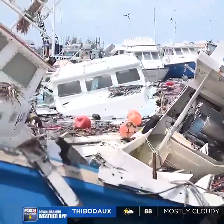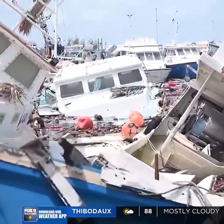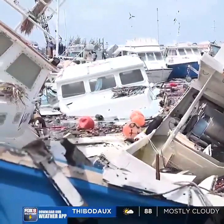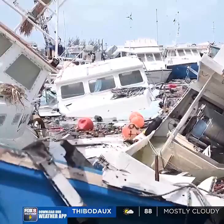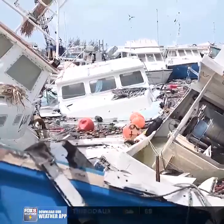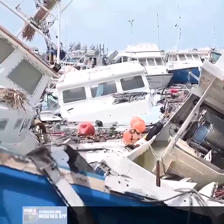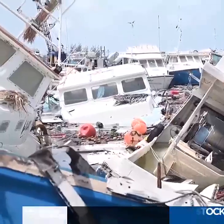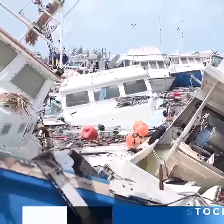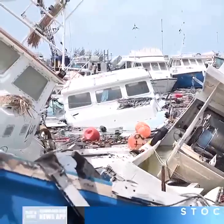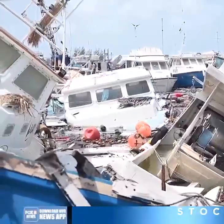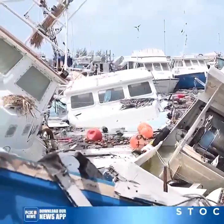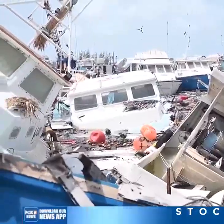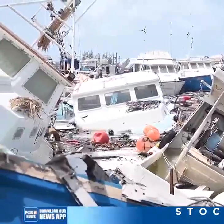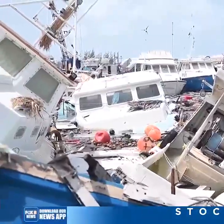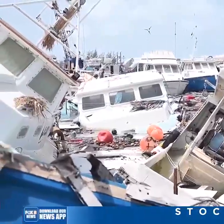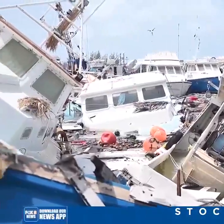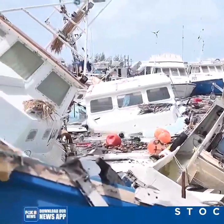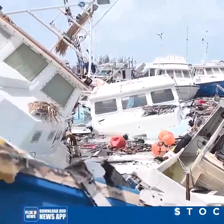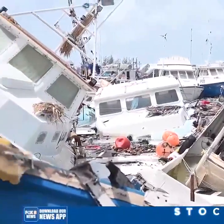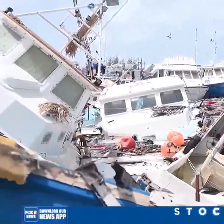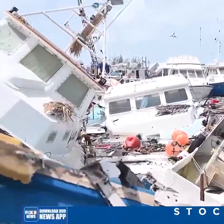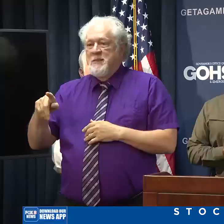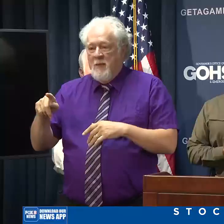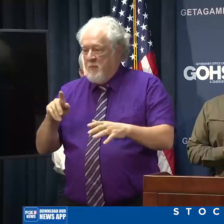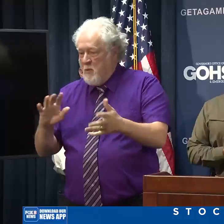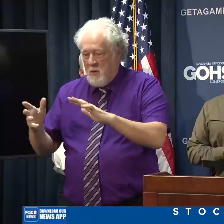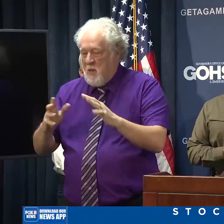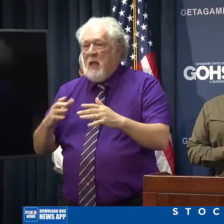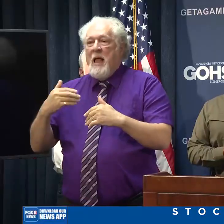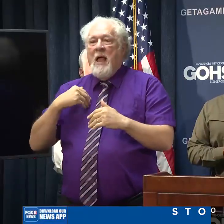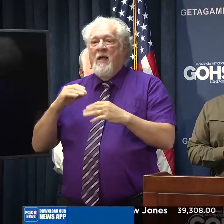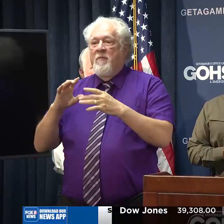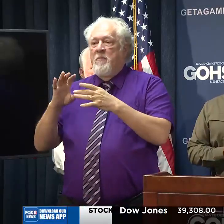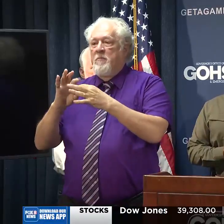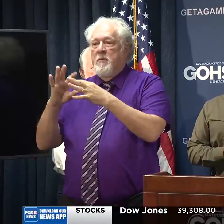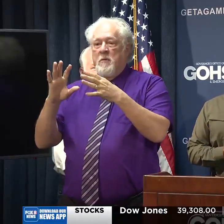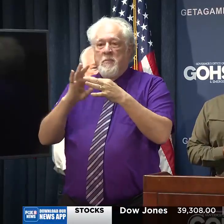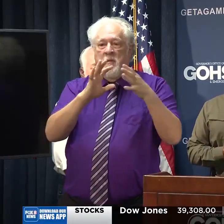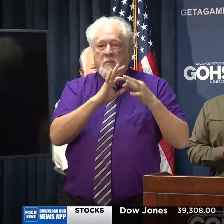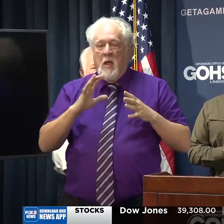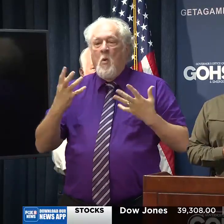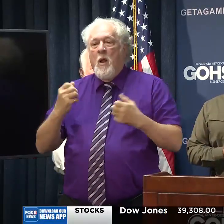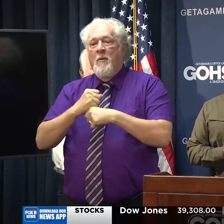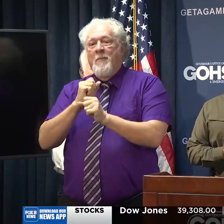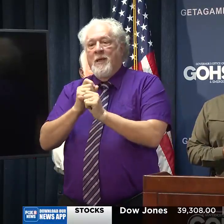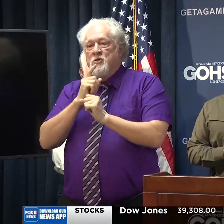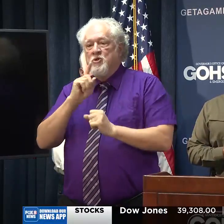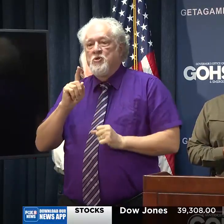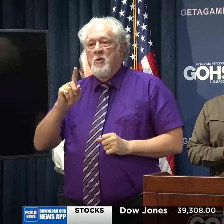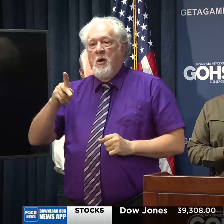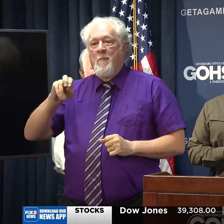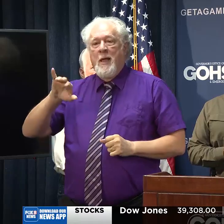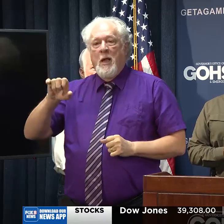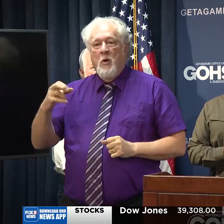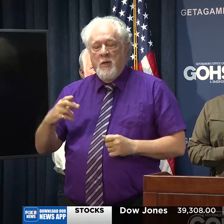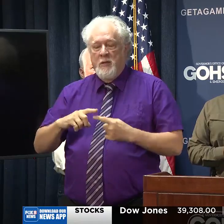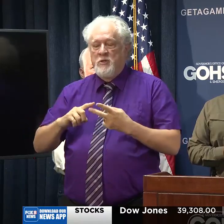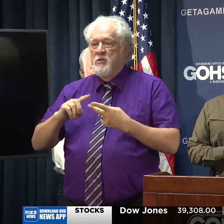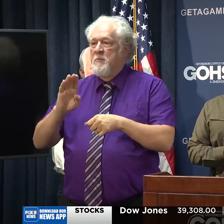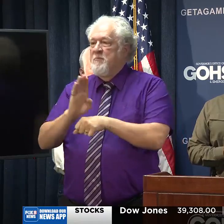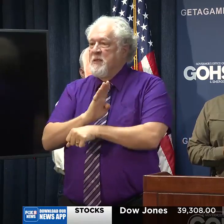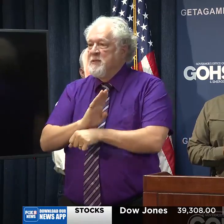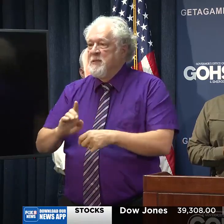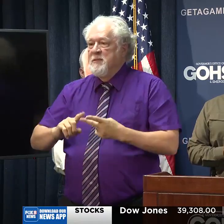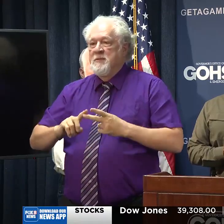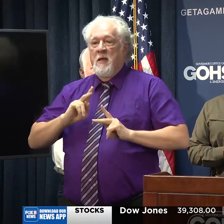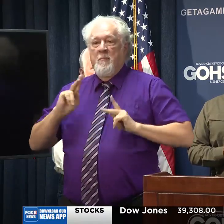office be the single state voice of weather and climate information. We want to make sure that our parishes, our industries, and our citizens